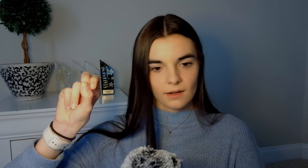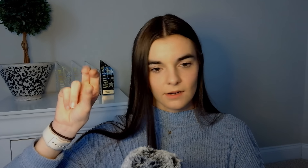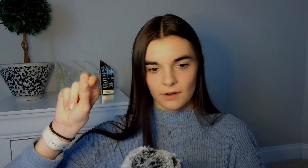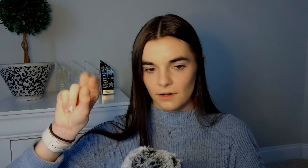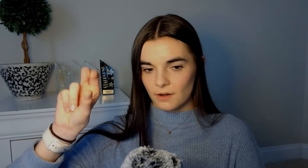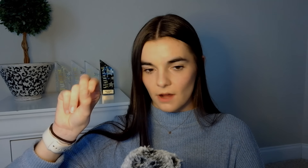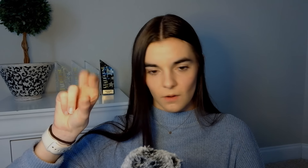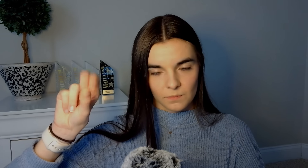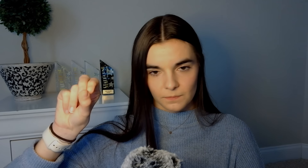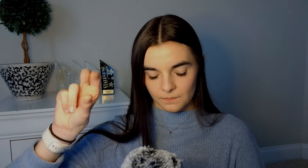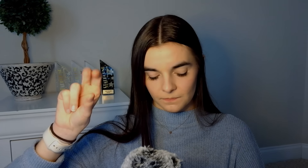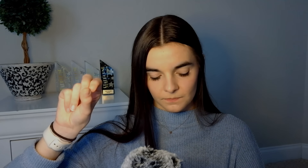no.